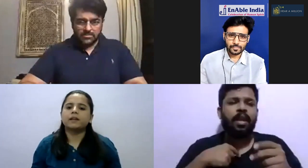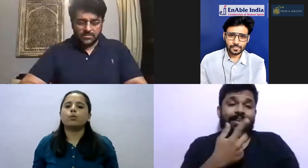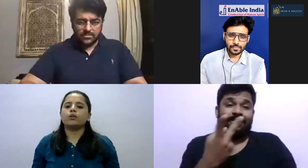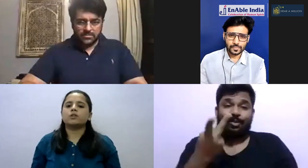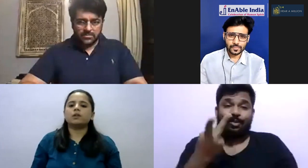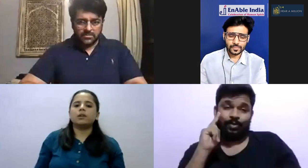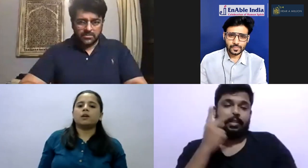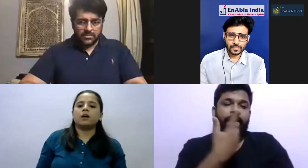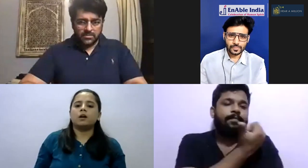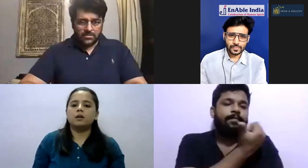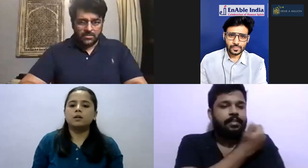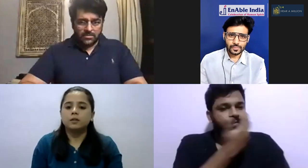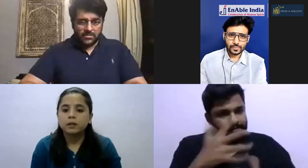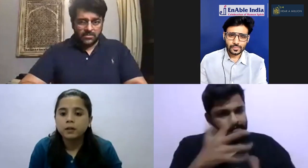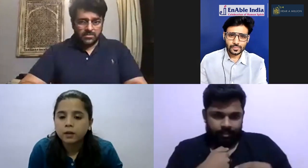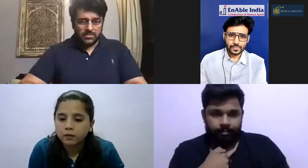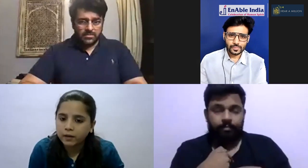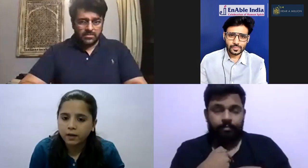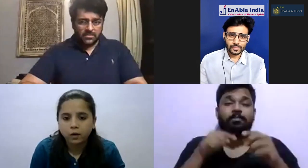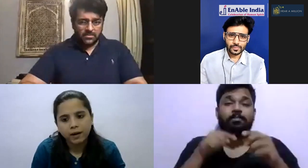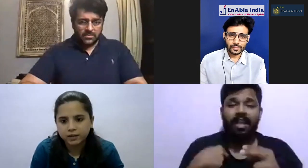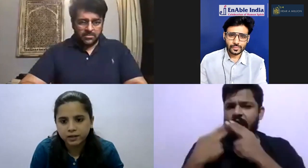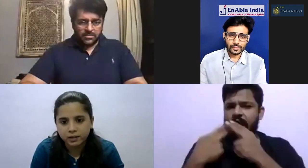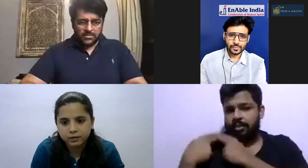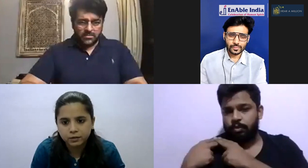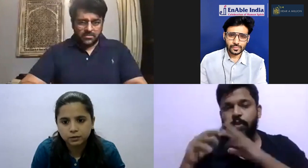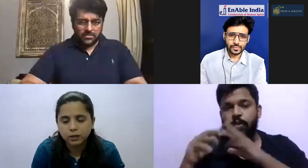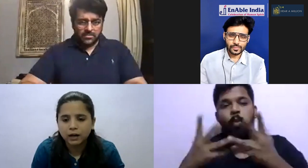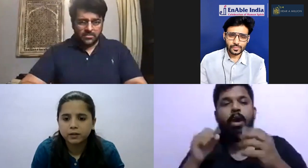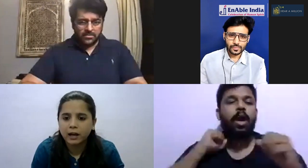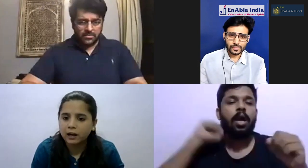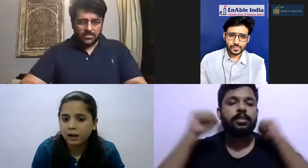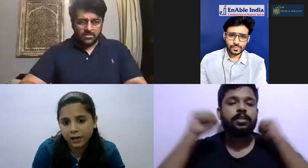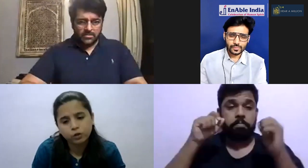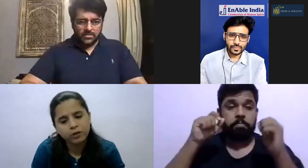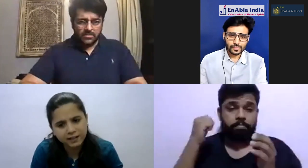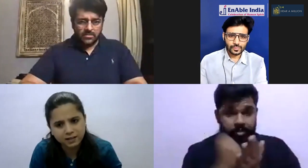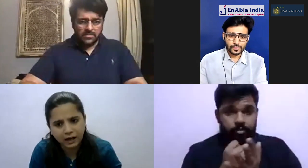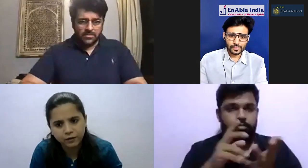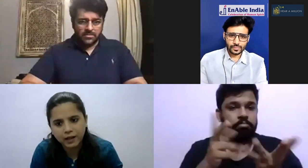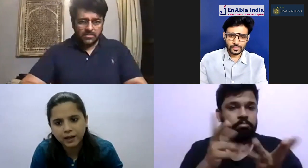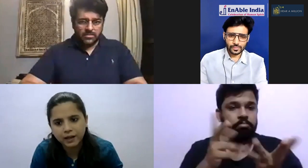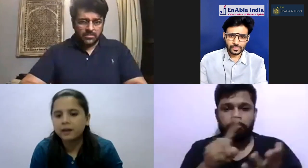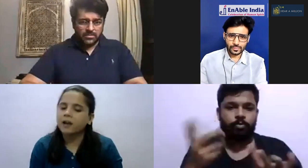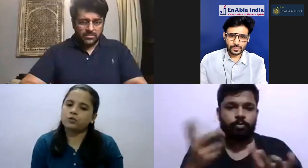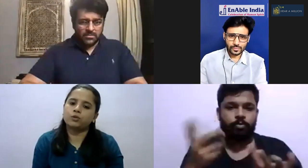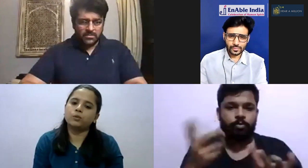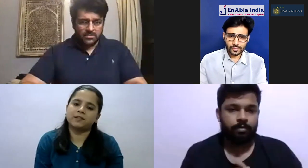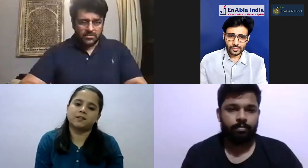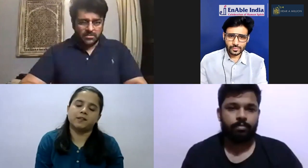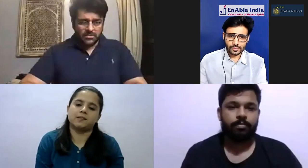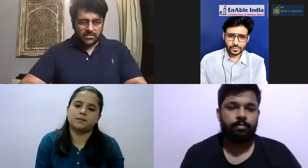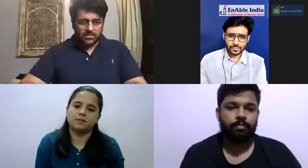And the second question, uh, when I got vaccinated, so after I should rest after that, and I should